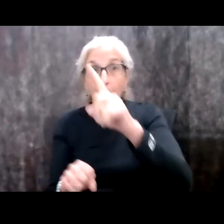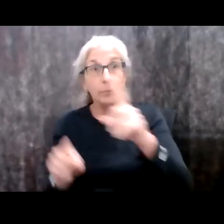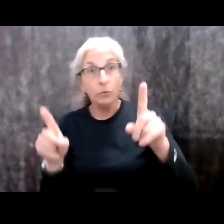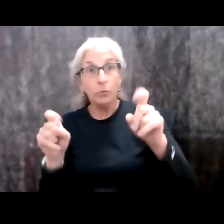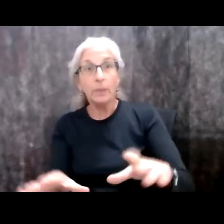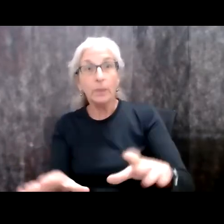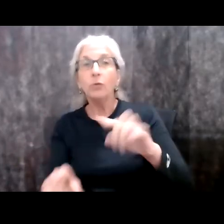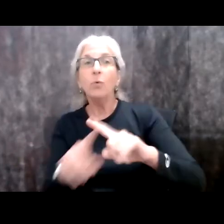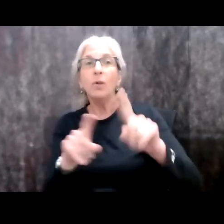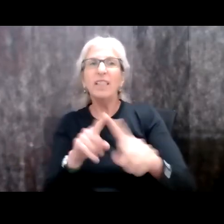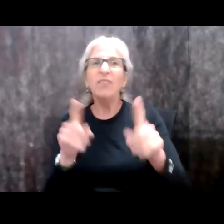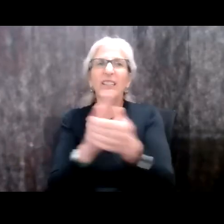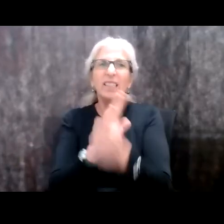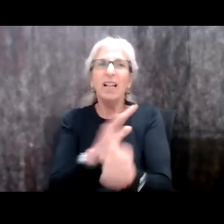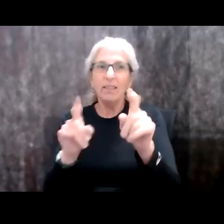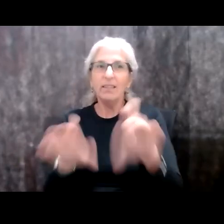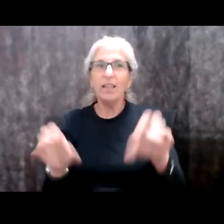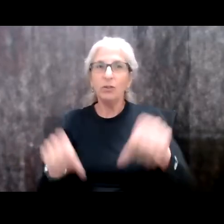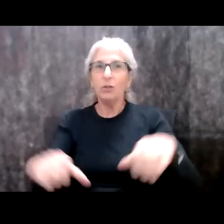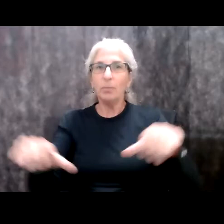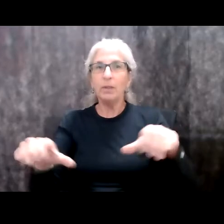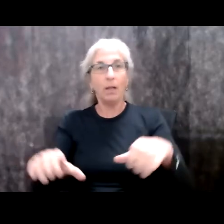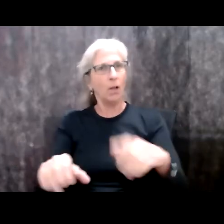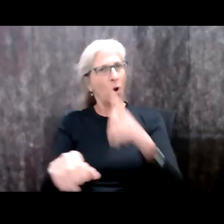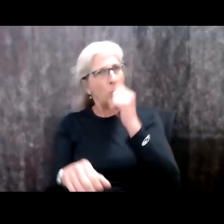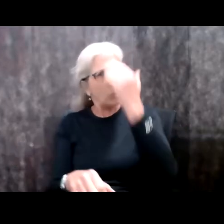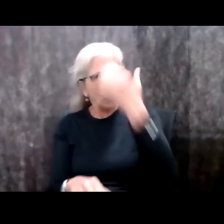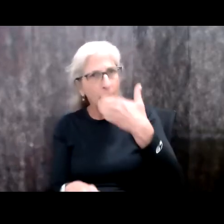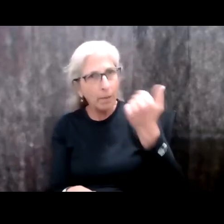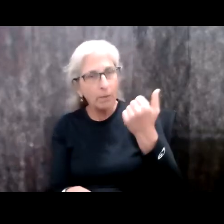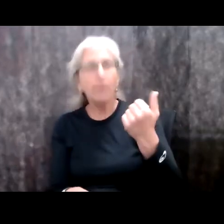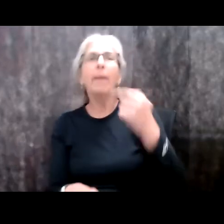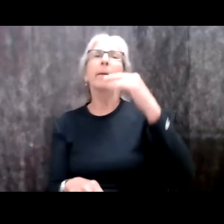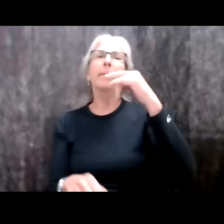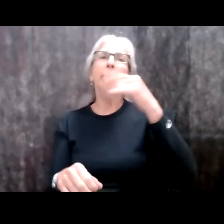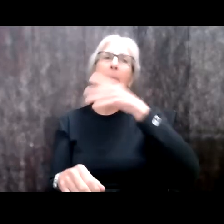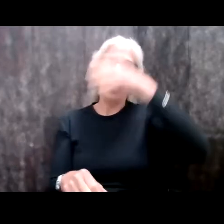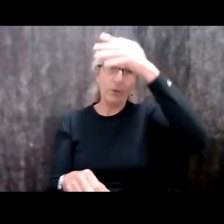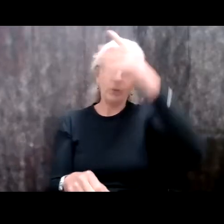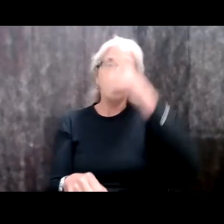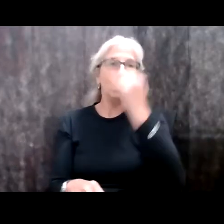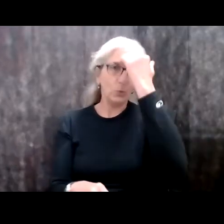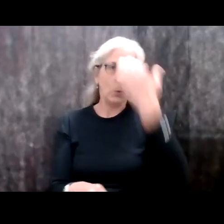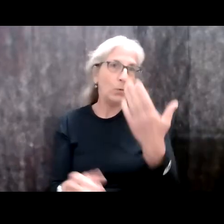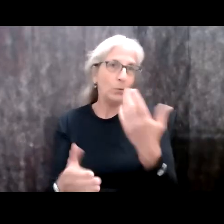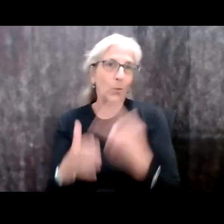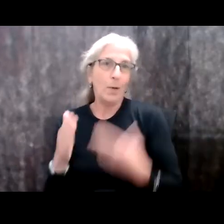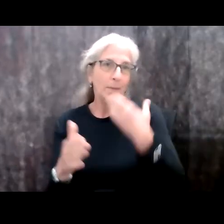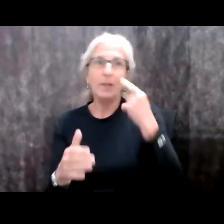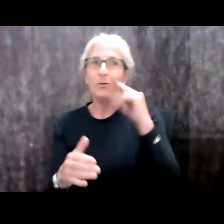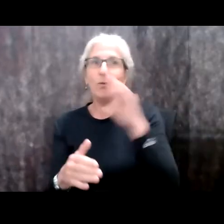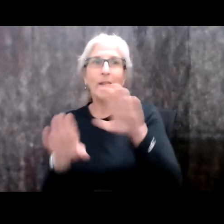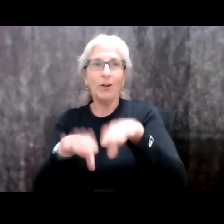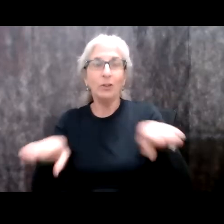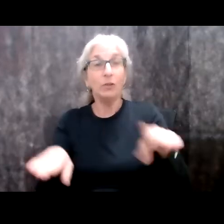tests that can be done to propel these kids. And who better than parents who know that what's good for their kids? And the children are themselves very smart to find